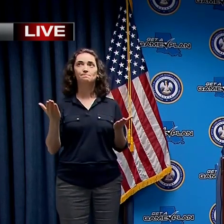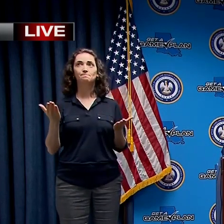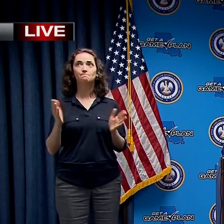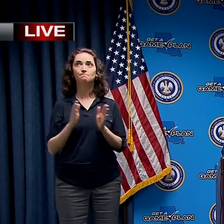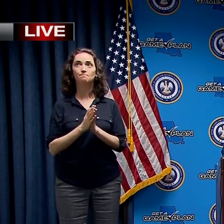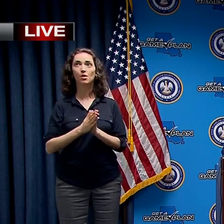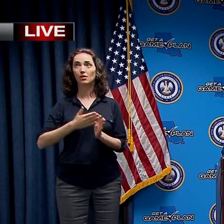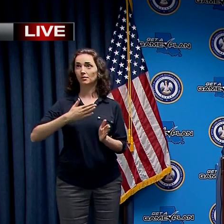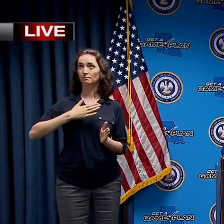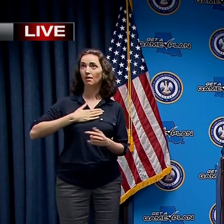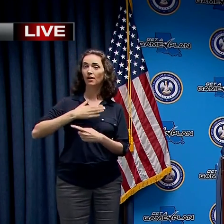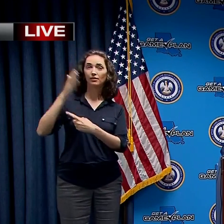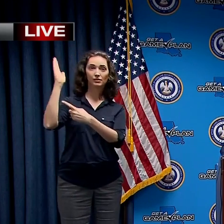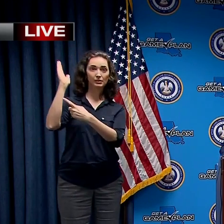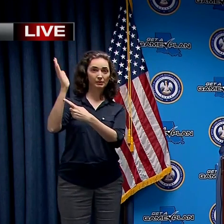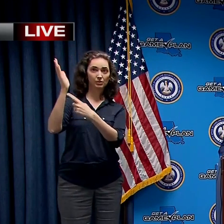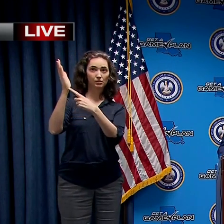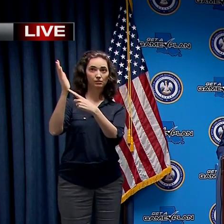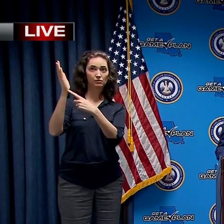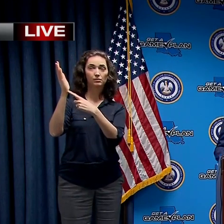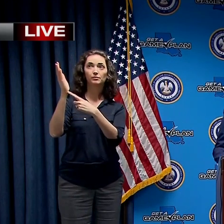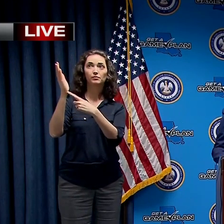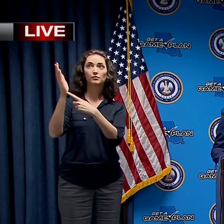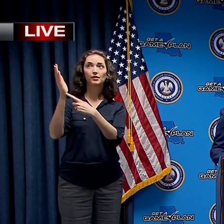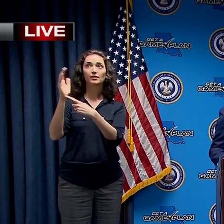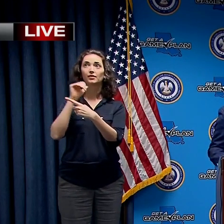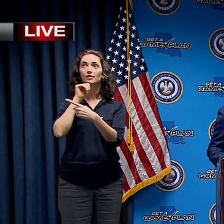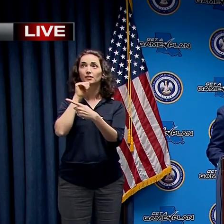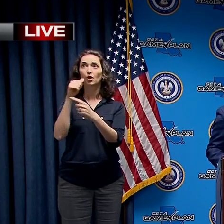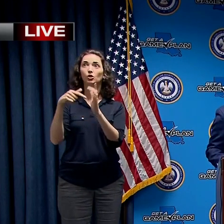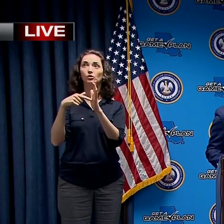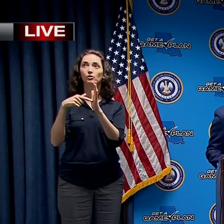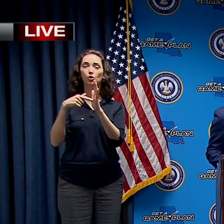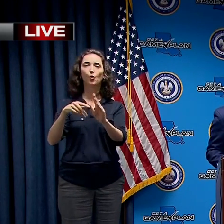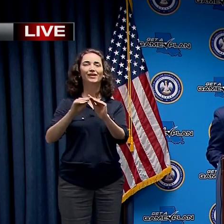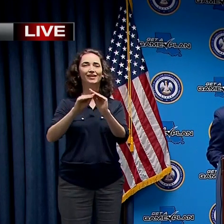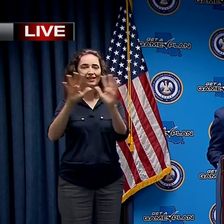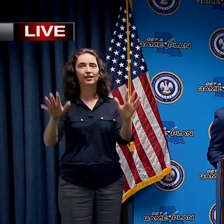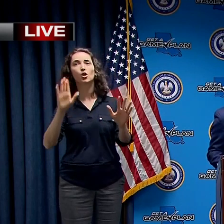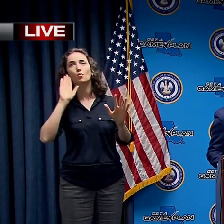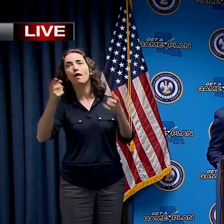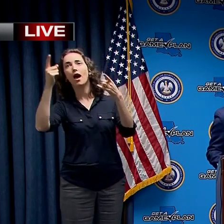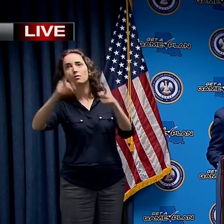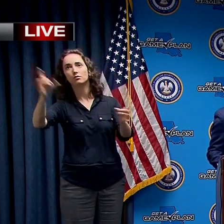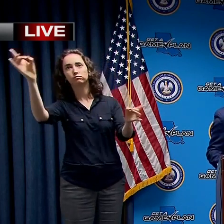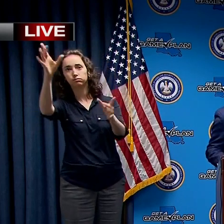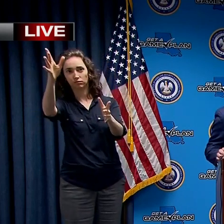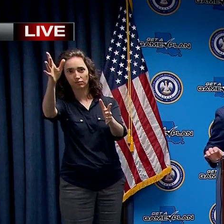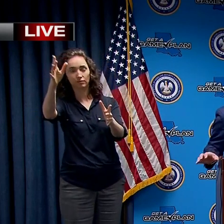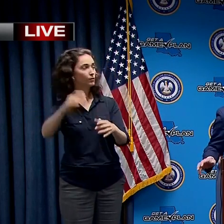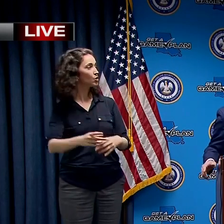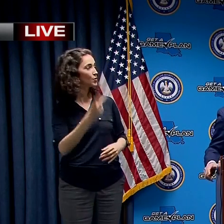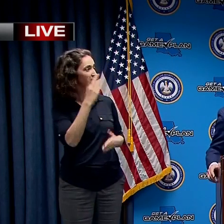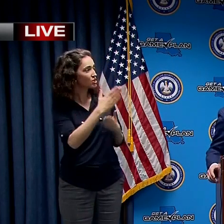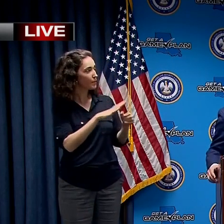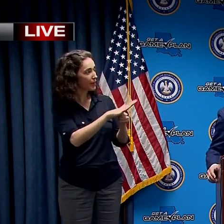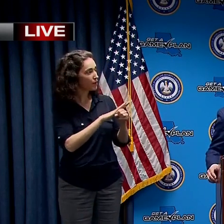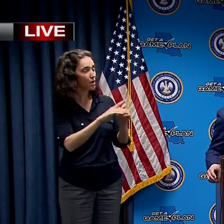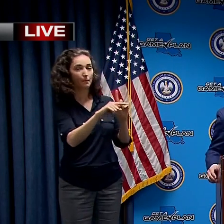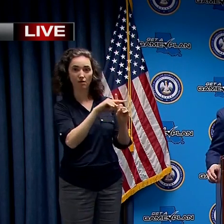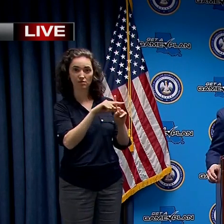of our citizens the consequences, the dire consequences of not staying at home. And you can see there's some bright spots out there because